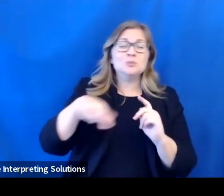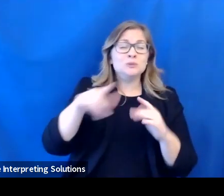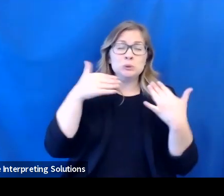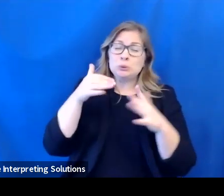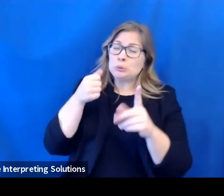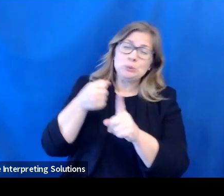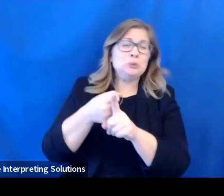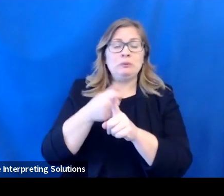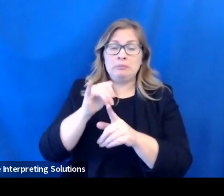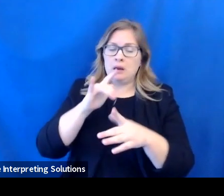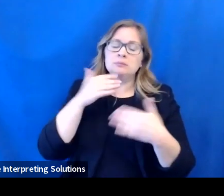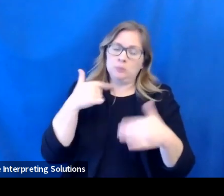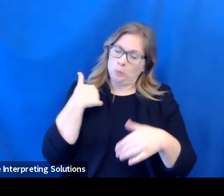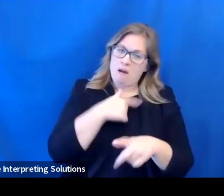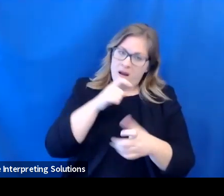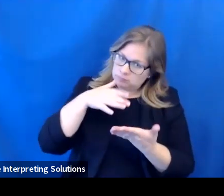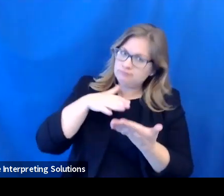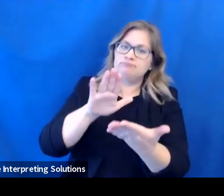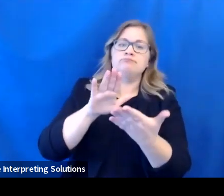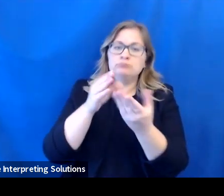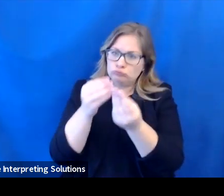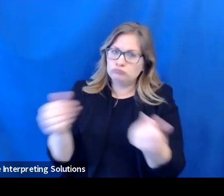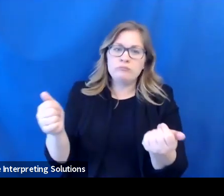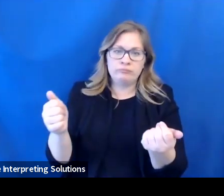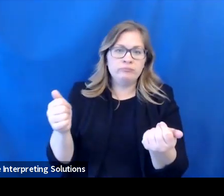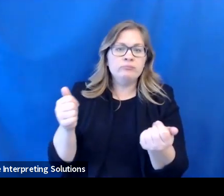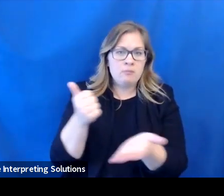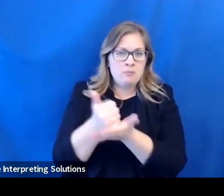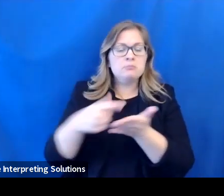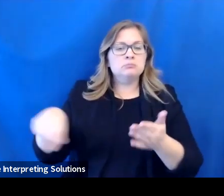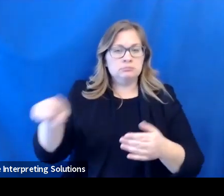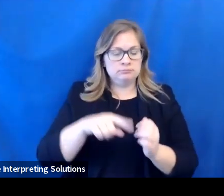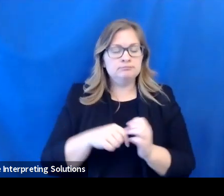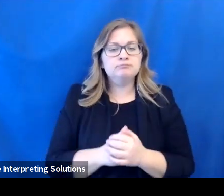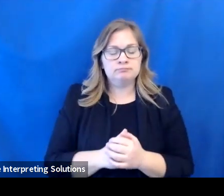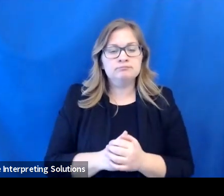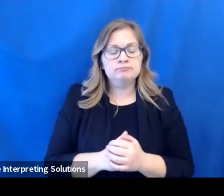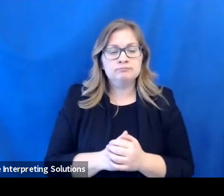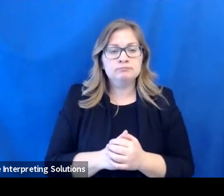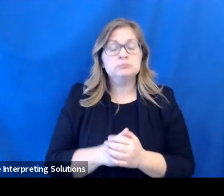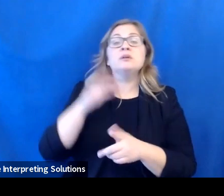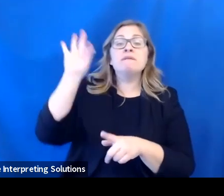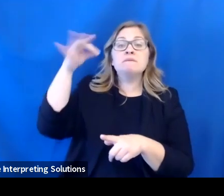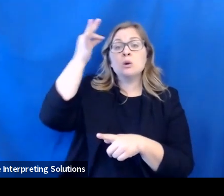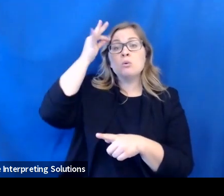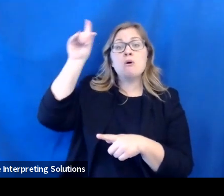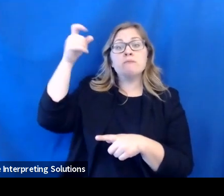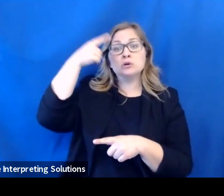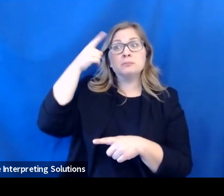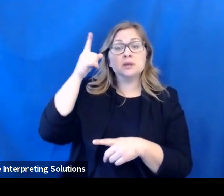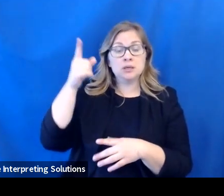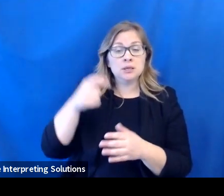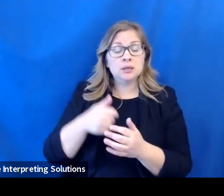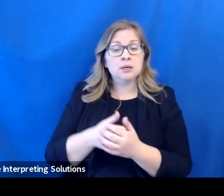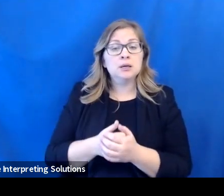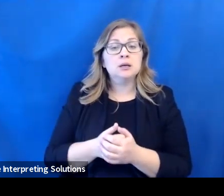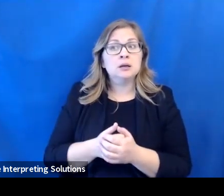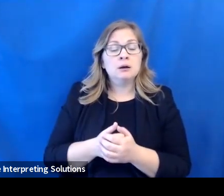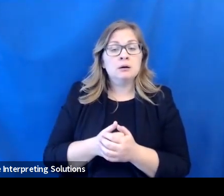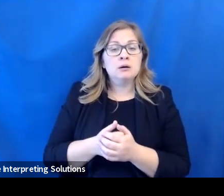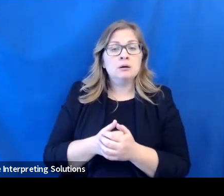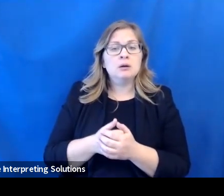from the state and from the federal government. And just a few more demographic details. By age group, we're seeing numbers of claims rise slightly for those